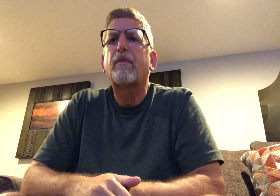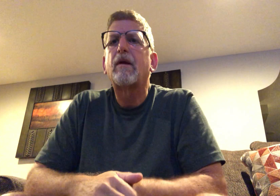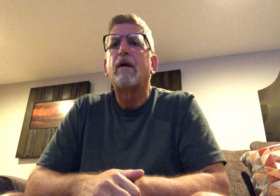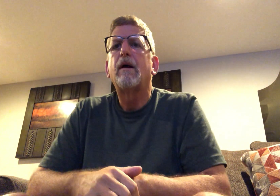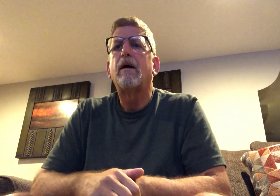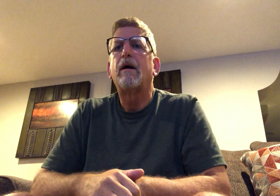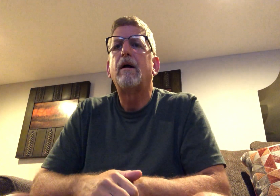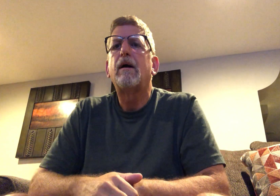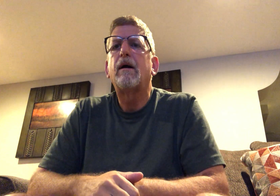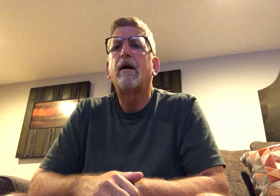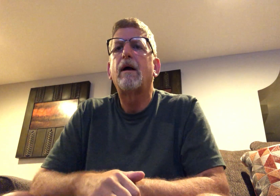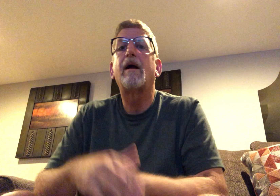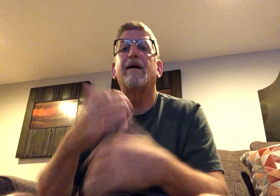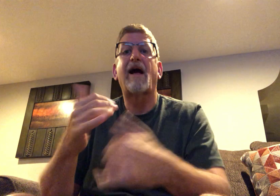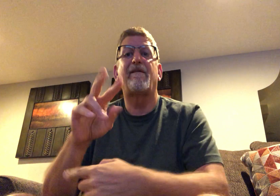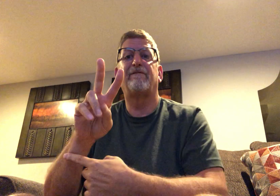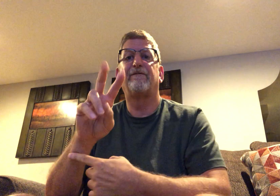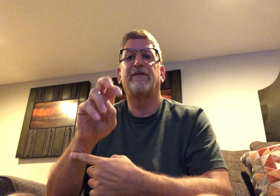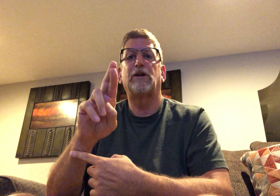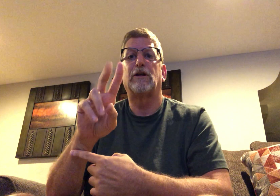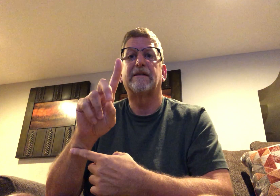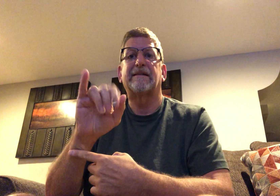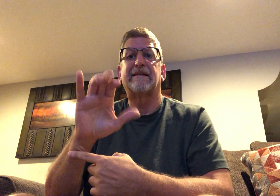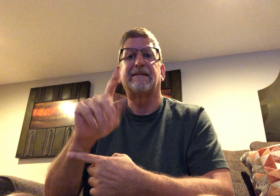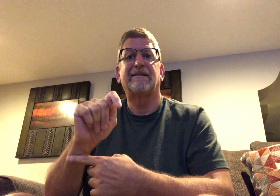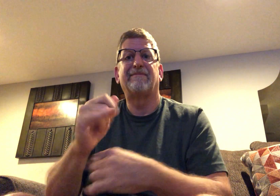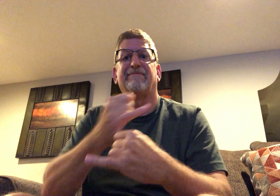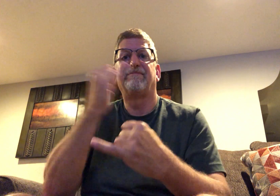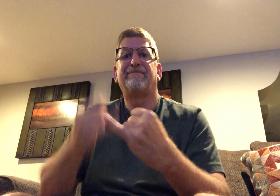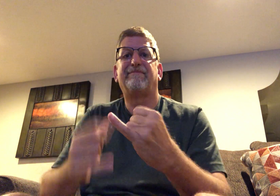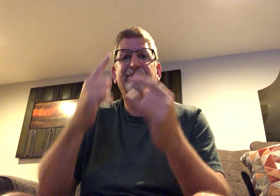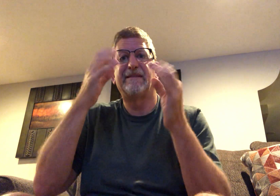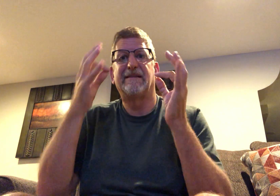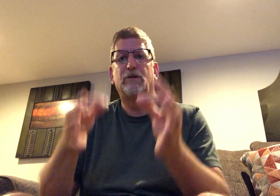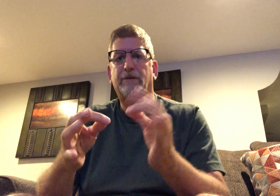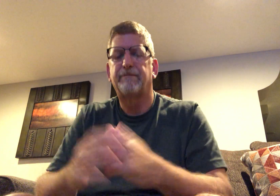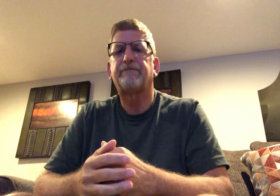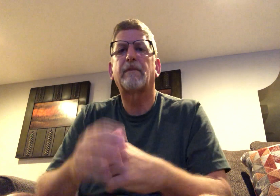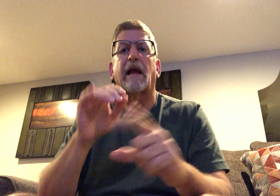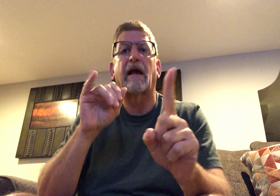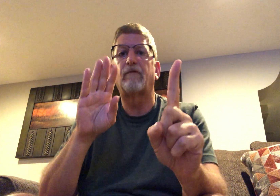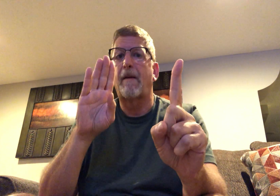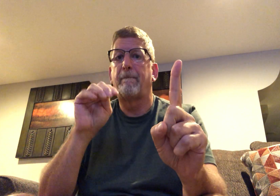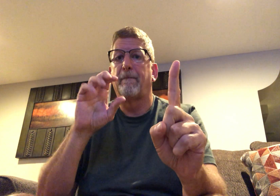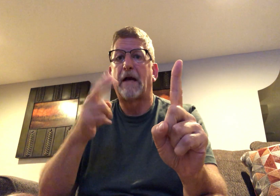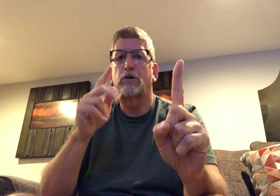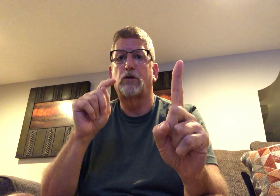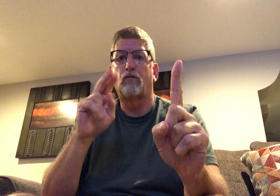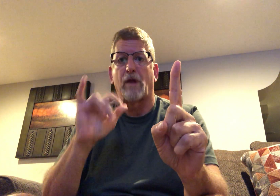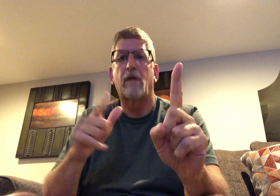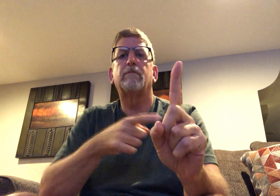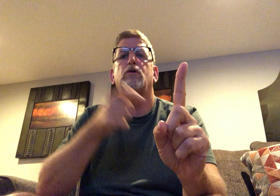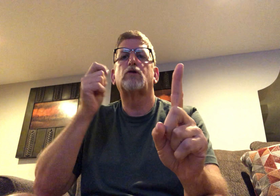Ukraine, knew about a tremendous amount of collusion between Ukrainian officials and Hillary Clinton and the Democratic National